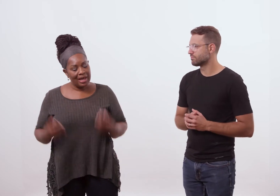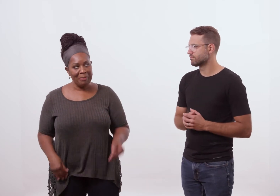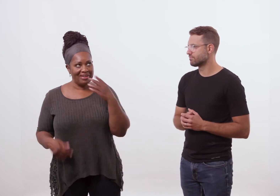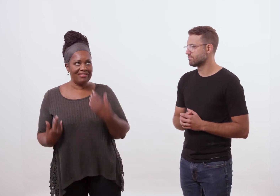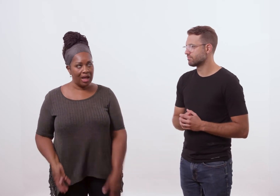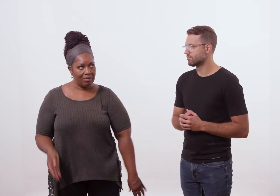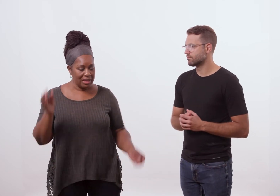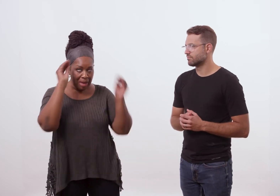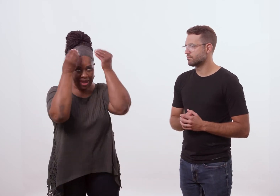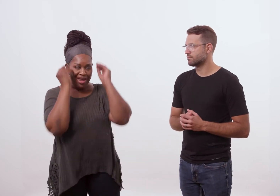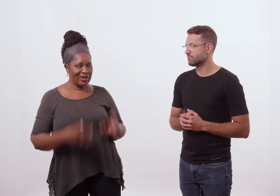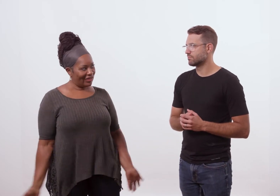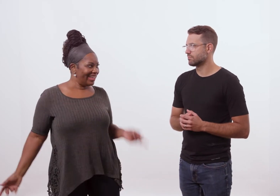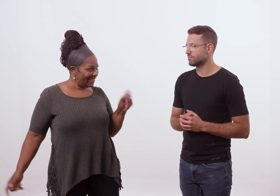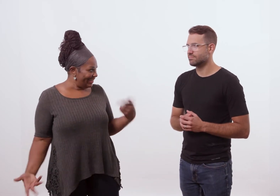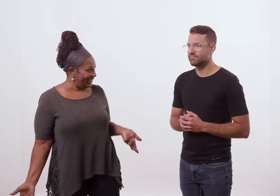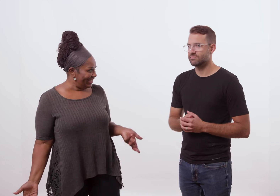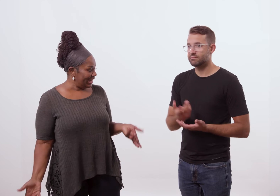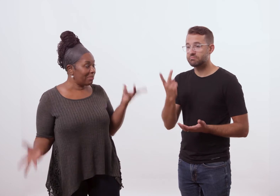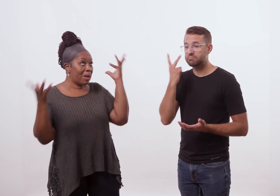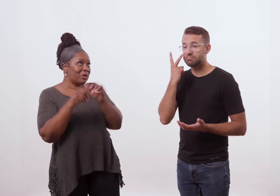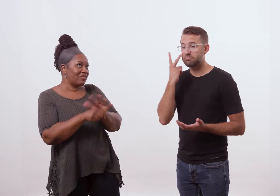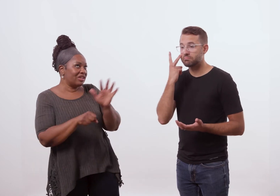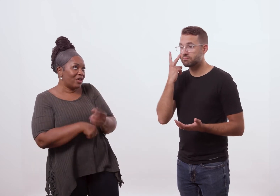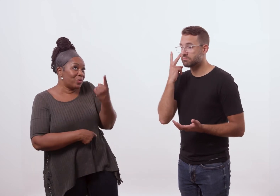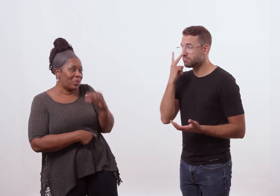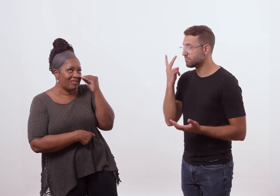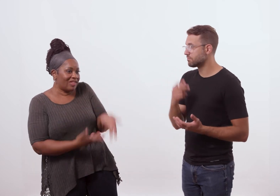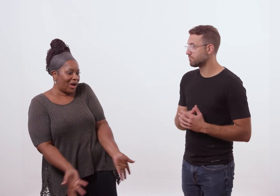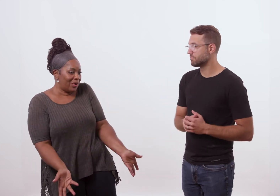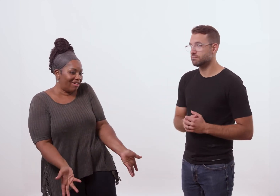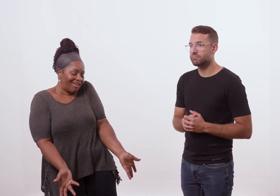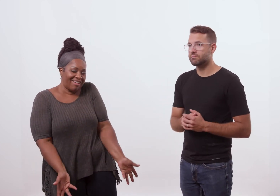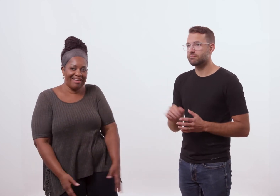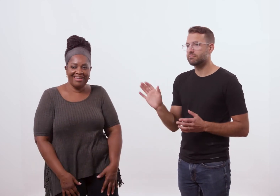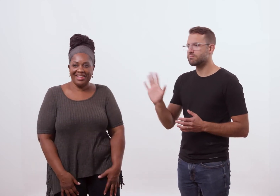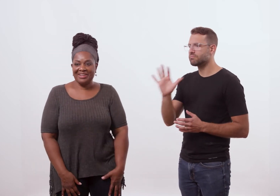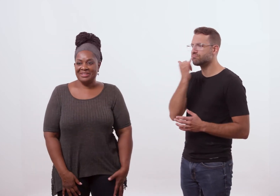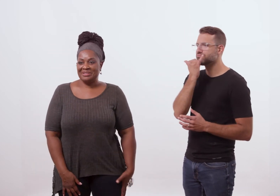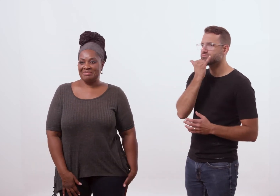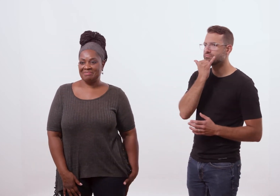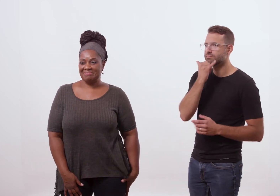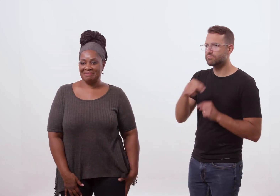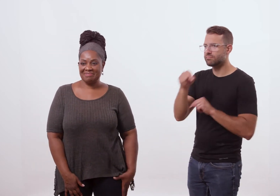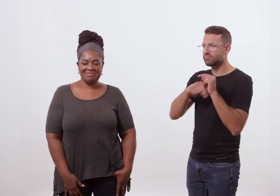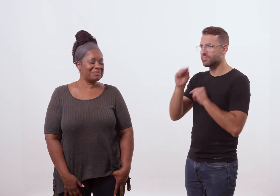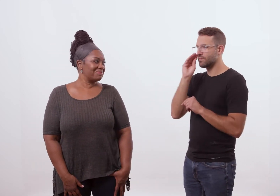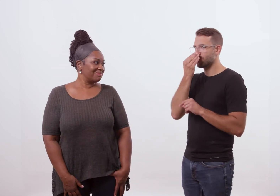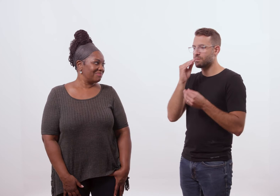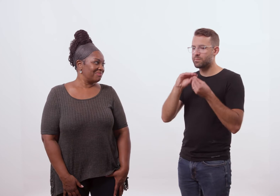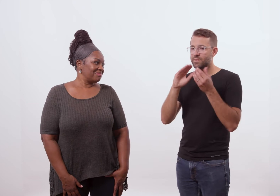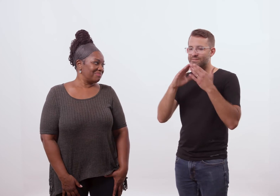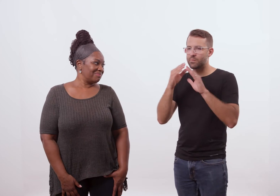I suppose we'll find out. Am I not pretty enough with one flower? Oh, you have it backwards. It's the flowers I make prettier by you